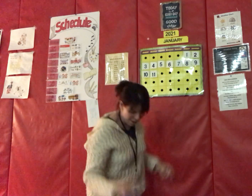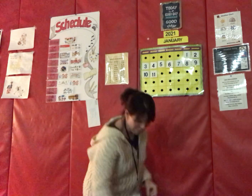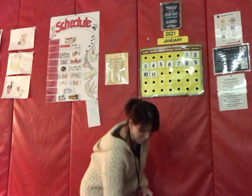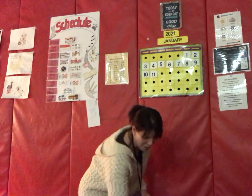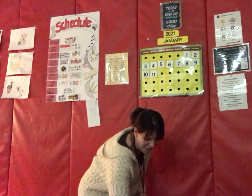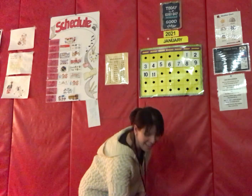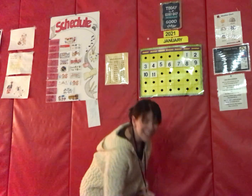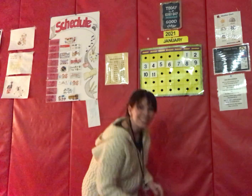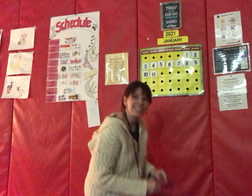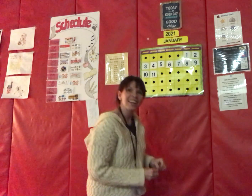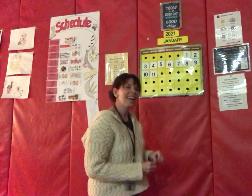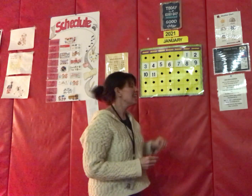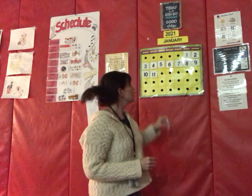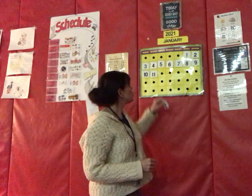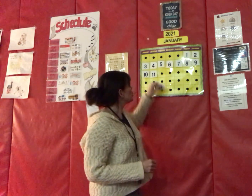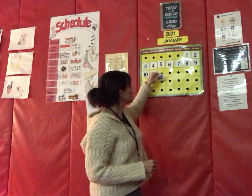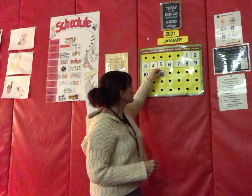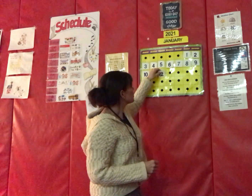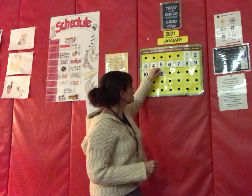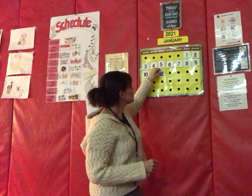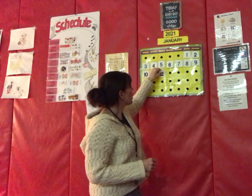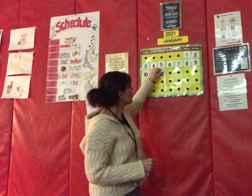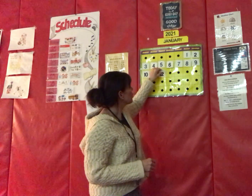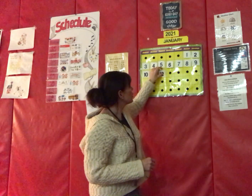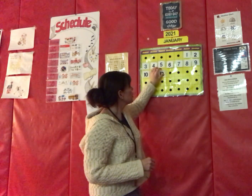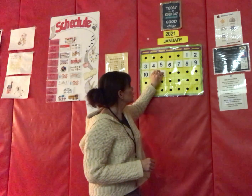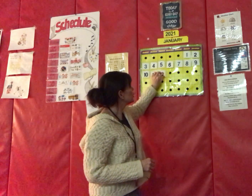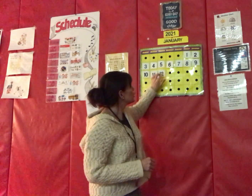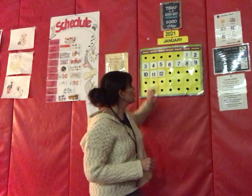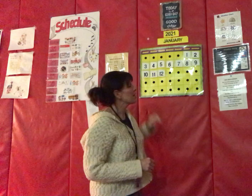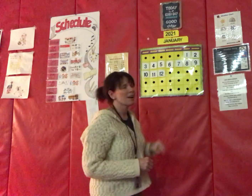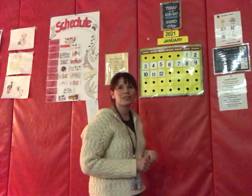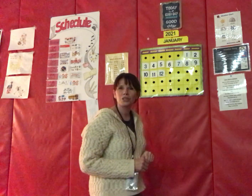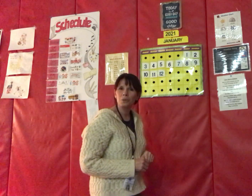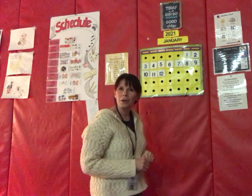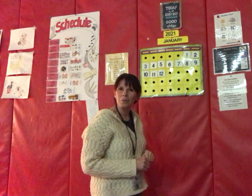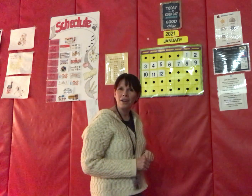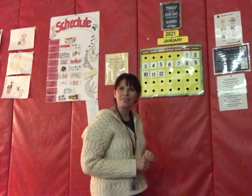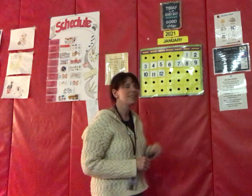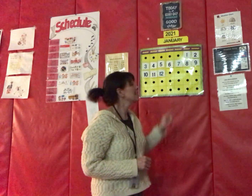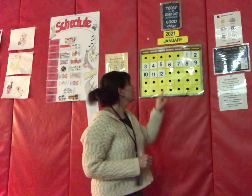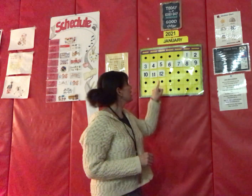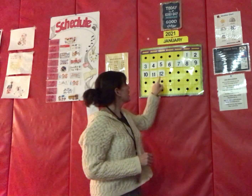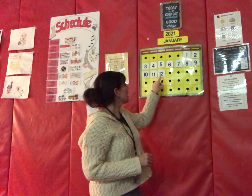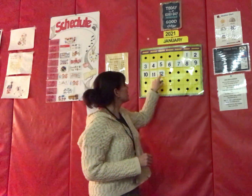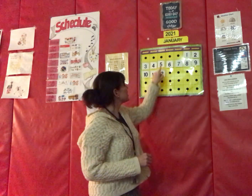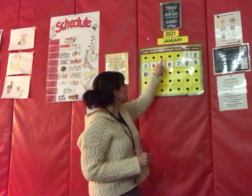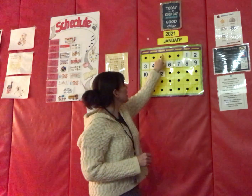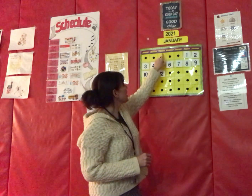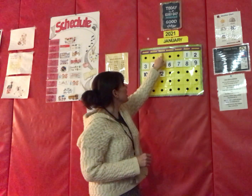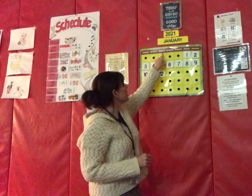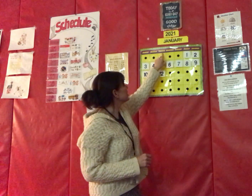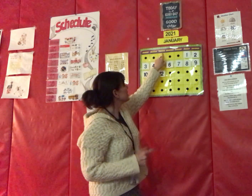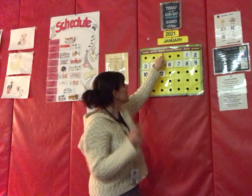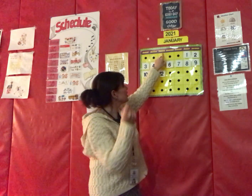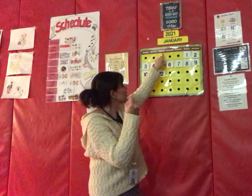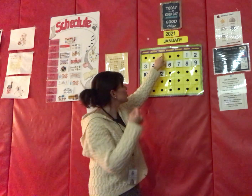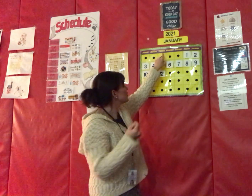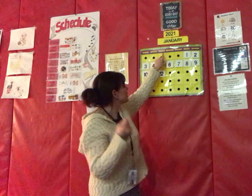1, 2, 3, 4, 5, 6, 7, 8, 9, 10, 11, 12. Today is January 12th, 2021, and it is a